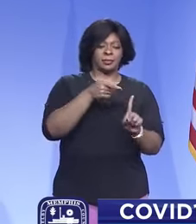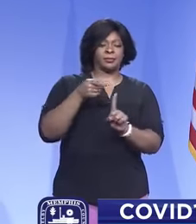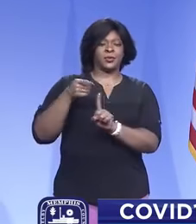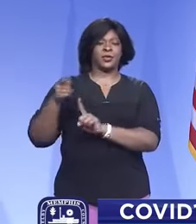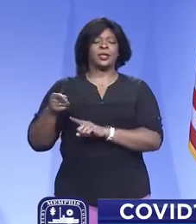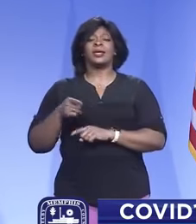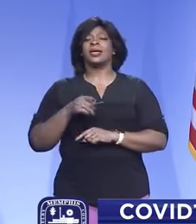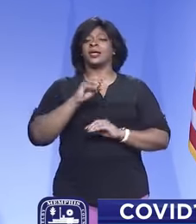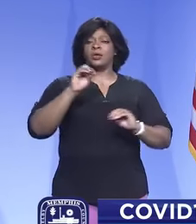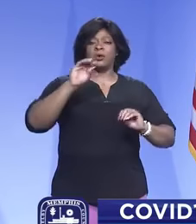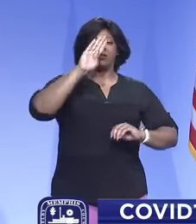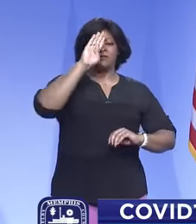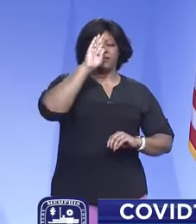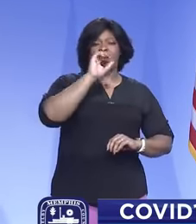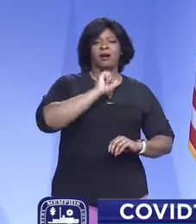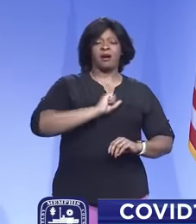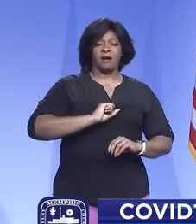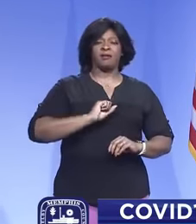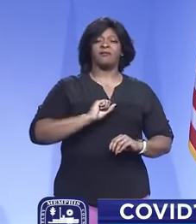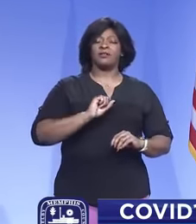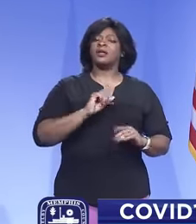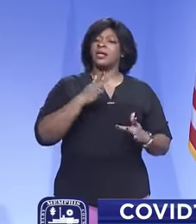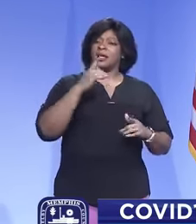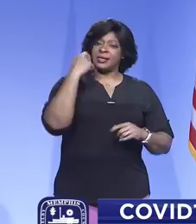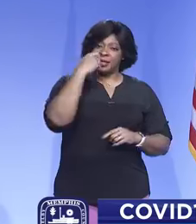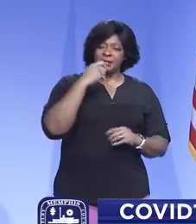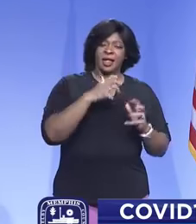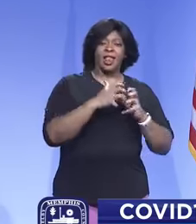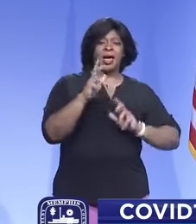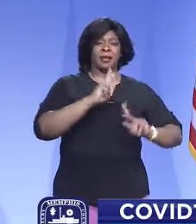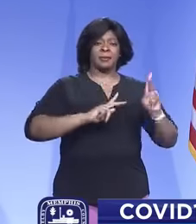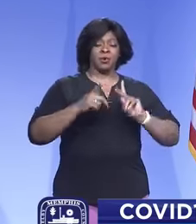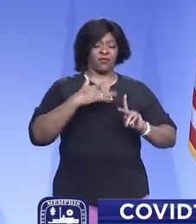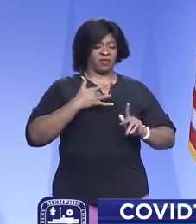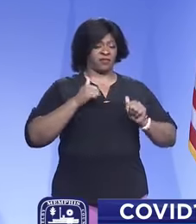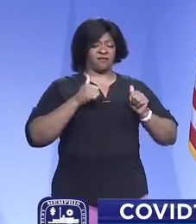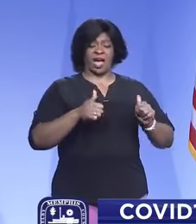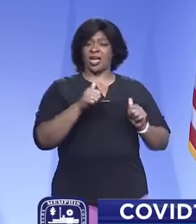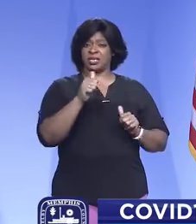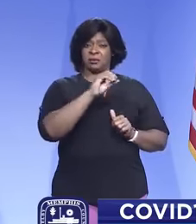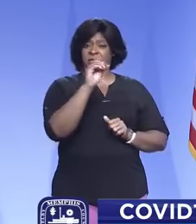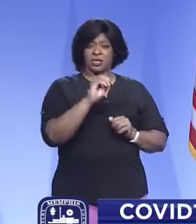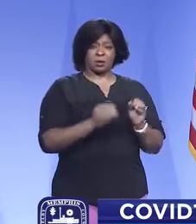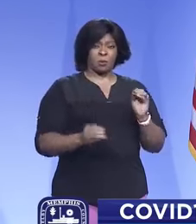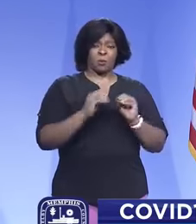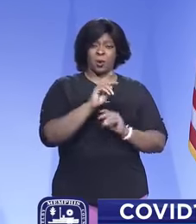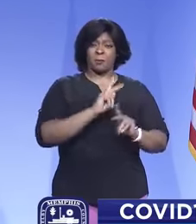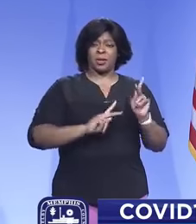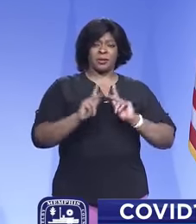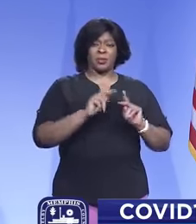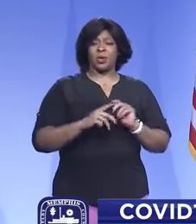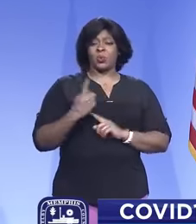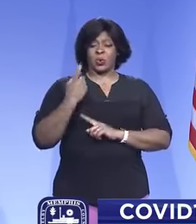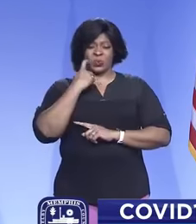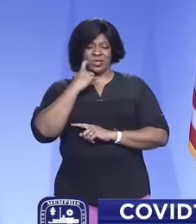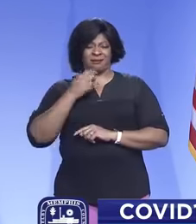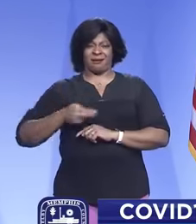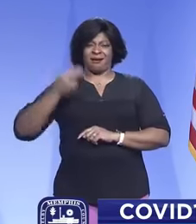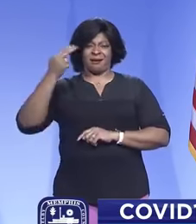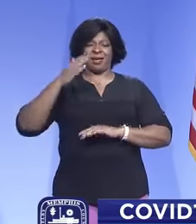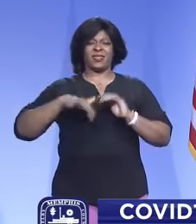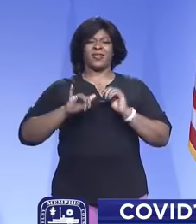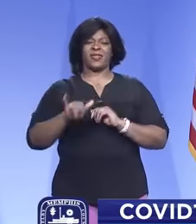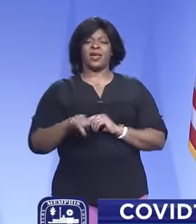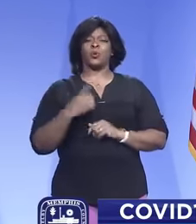asymptomatic testing. We are seeing a large portion, so 10% or greater, and one recent was much higher than